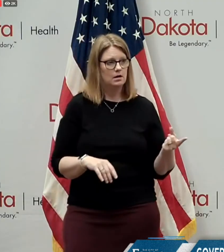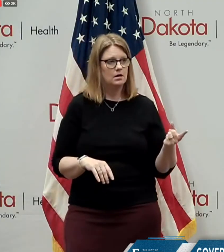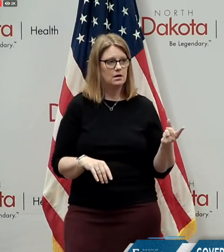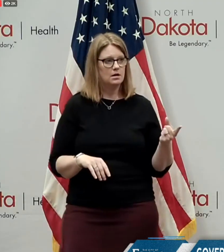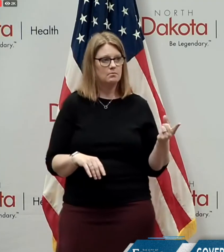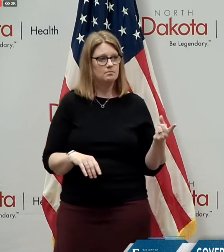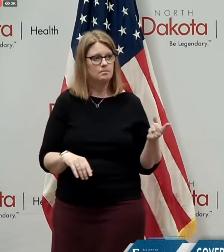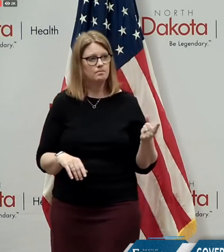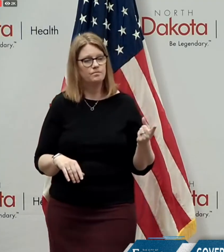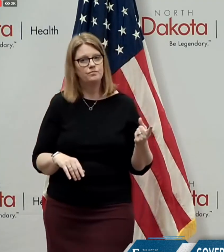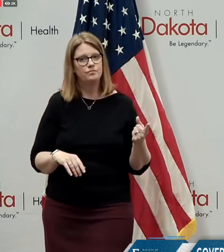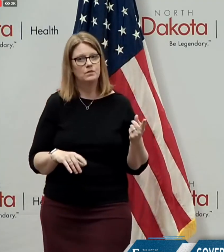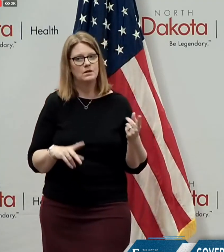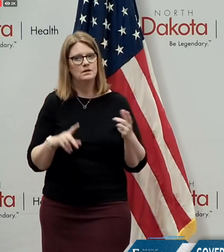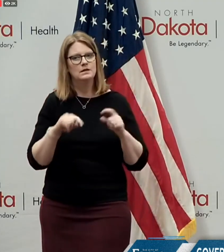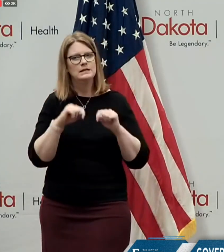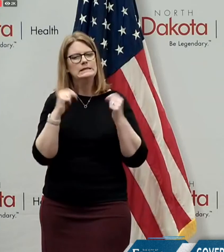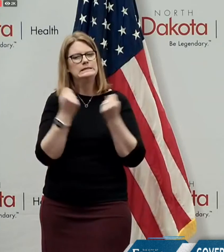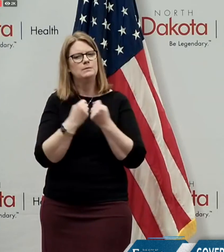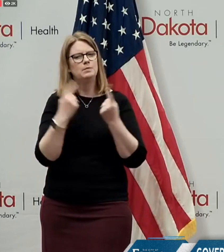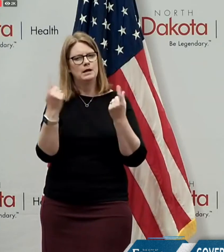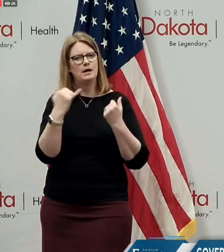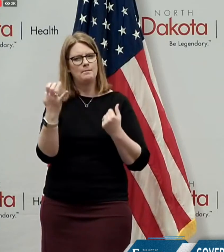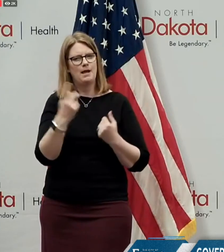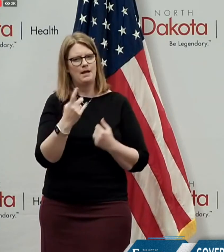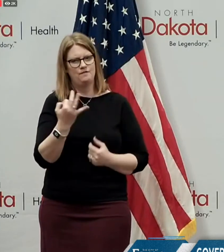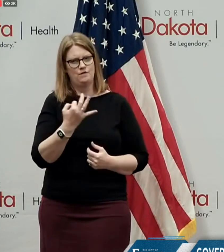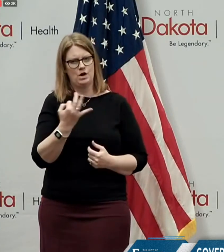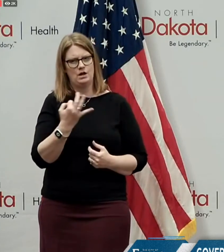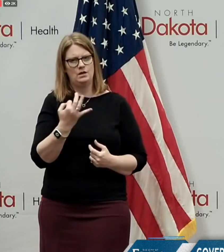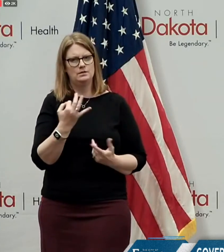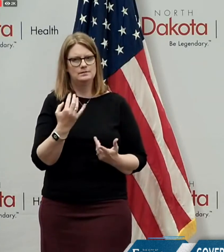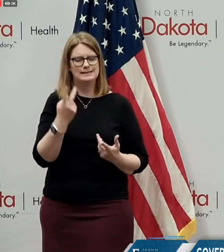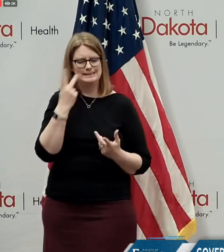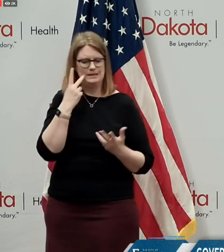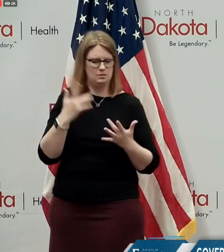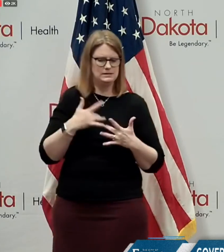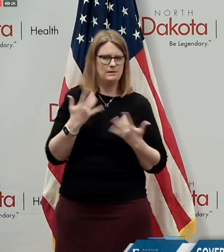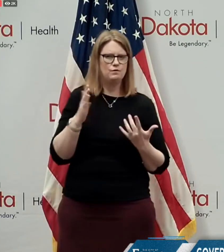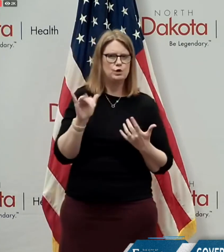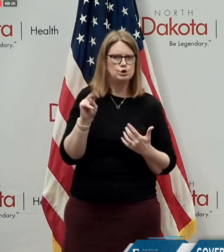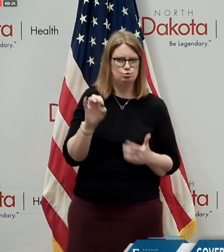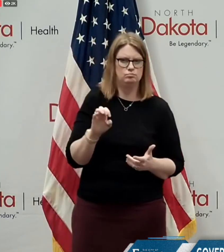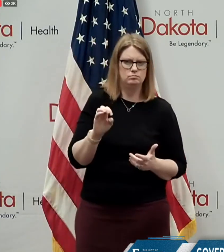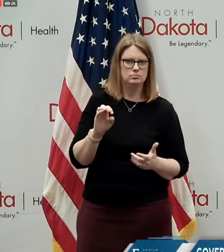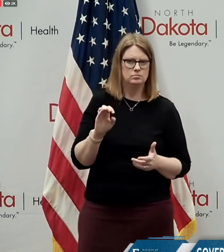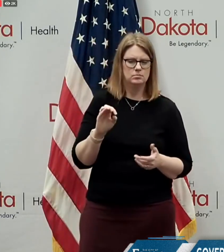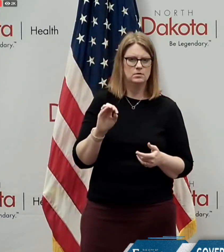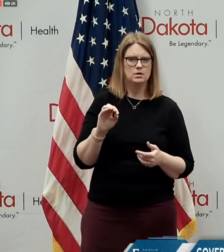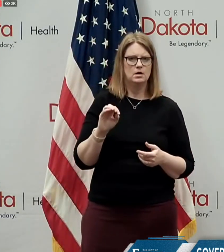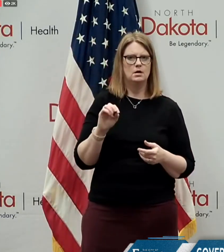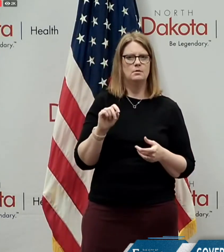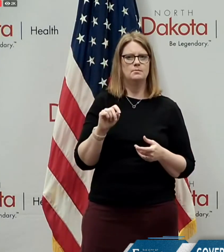We're taking a look, and the team will be back here on Friday trying to outline what we want to do for June in terms of the.